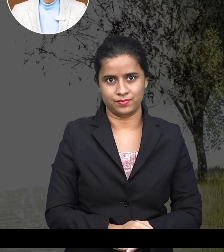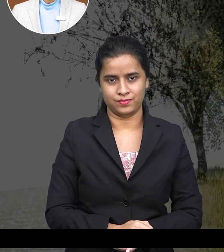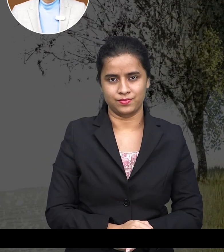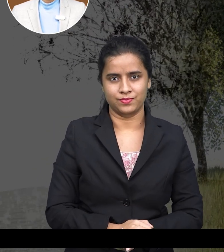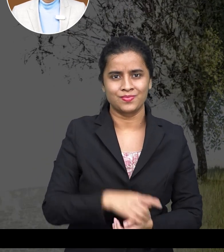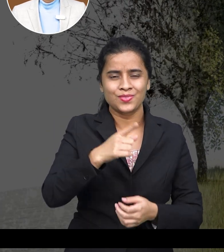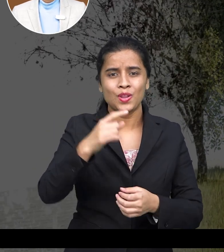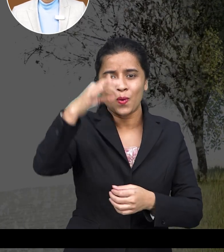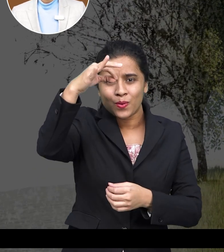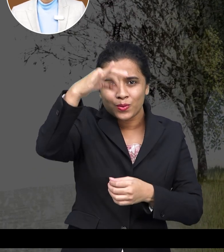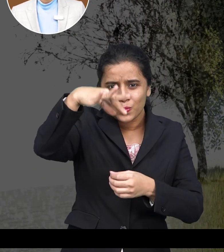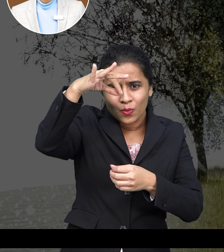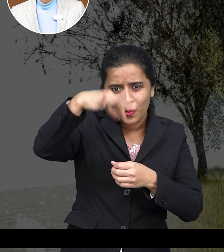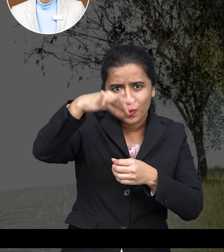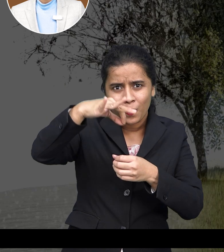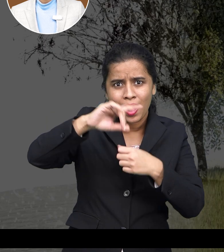crystallization,